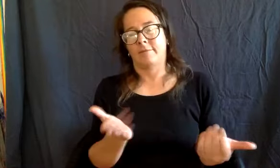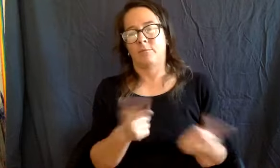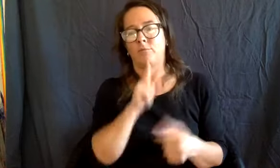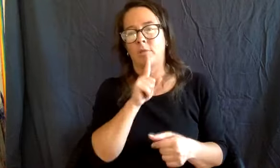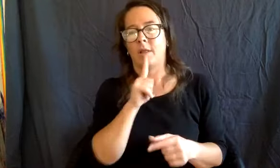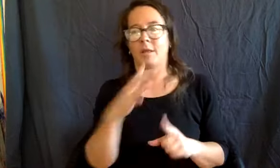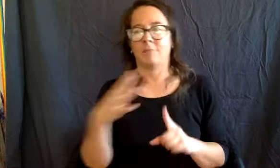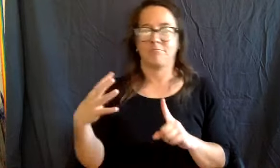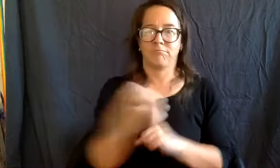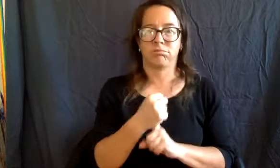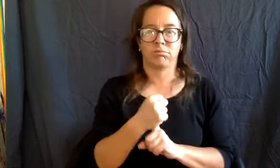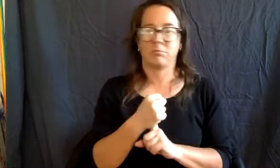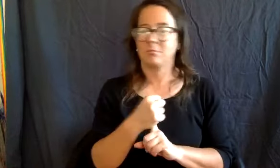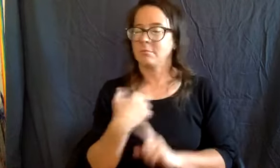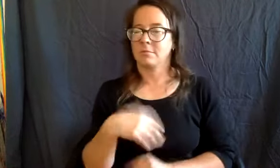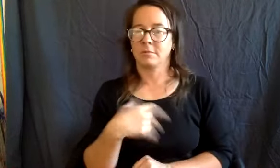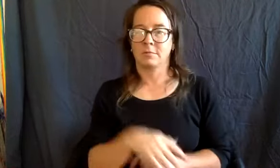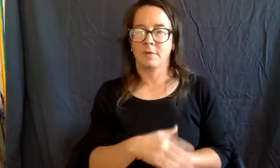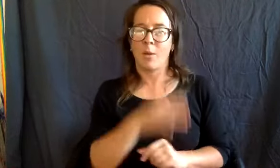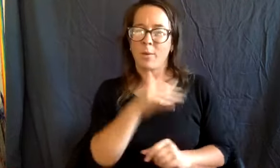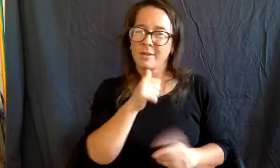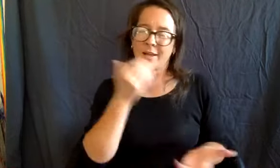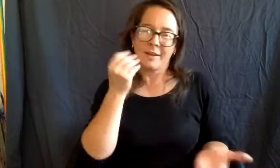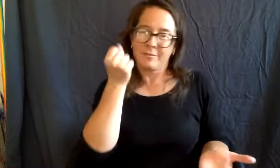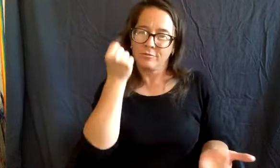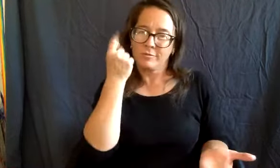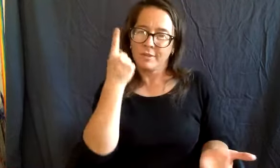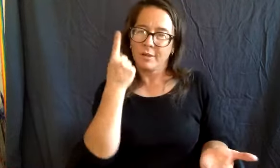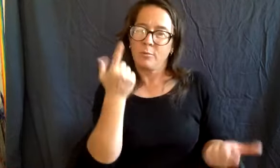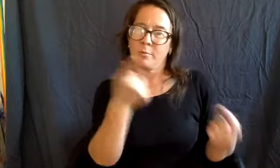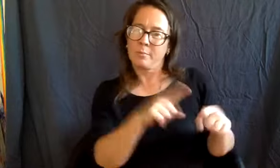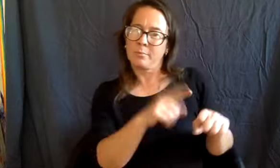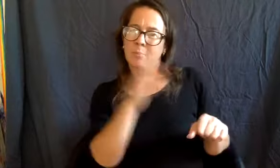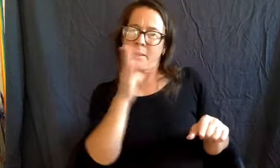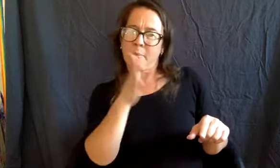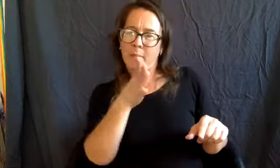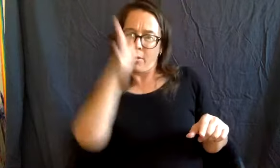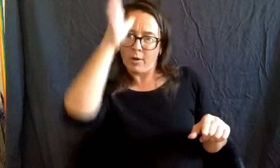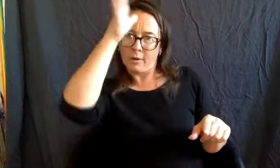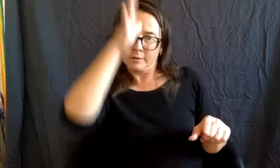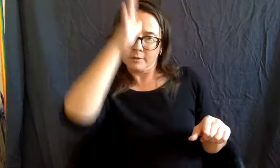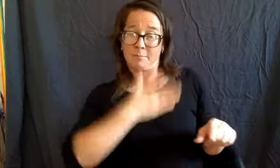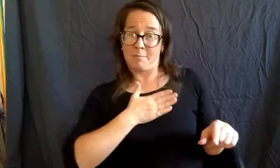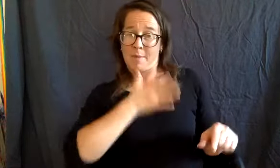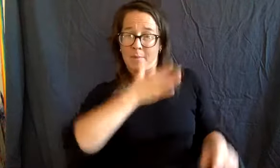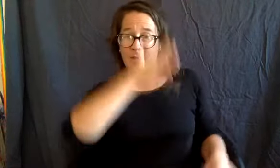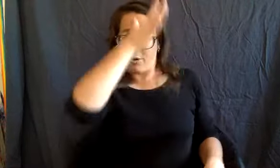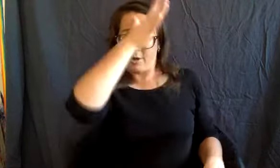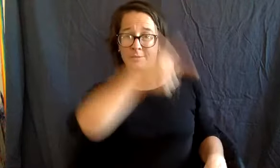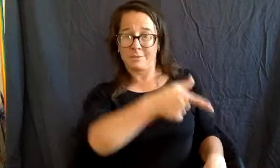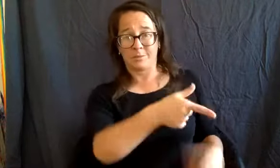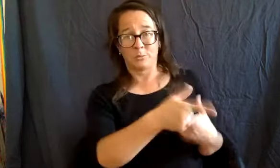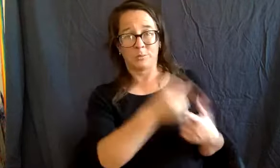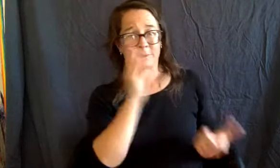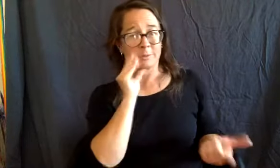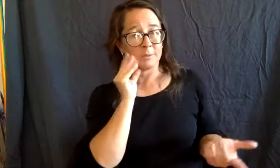having stacks and stacks of food stashed under my bed. My mom would make me dinner every night, but I was so strung out I couldn't eat it. So I'd hide